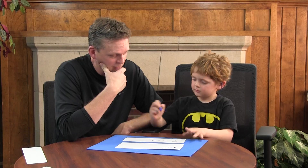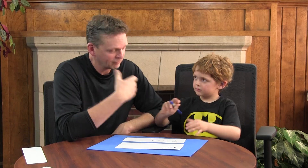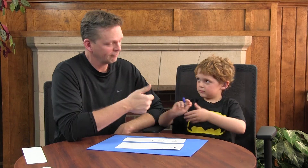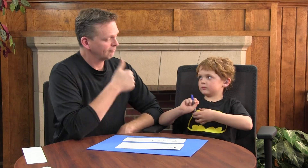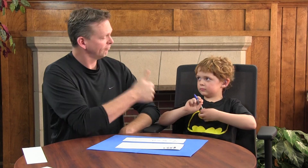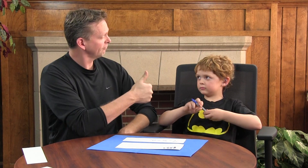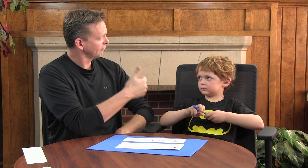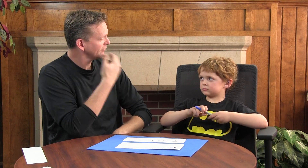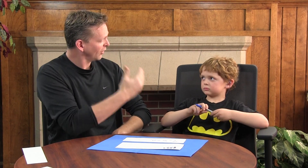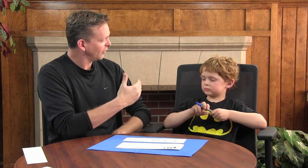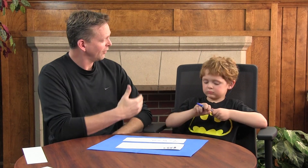Good.